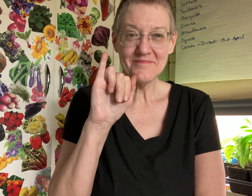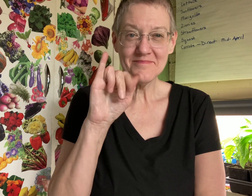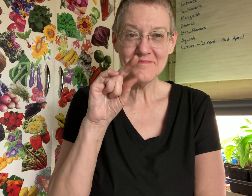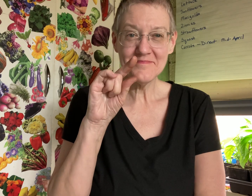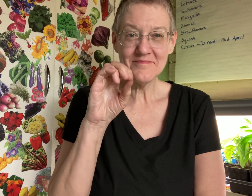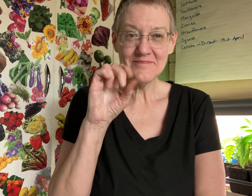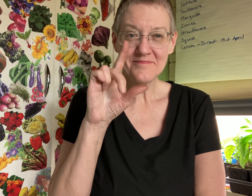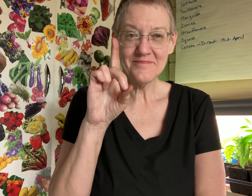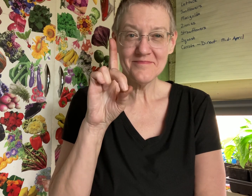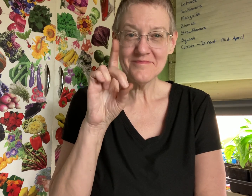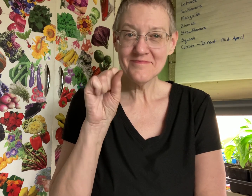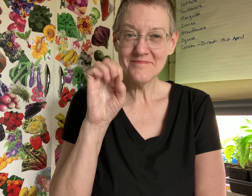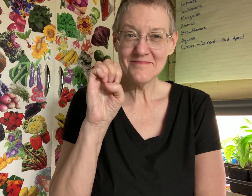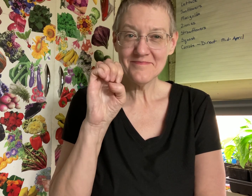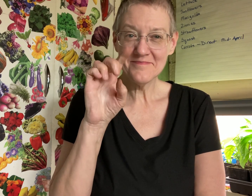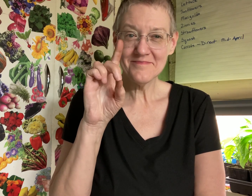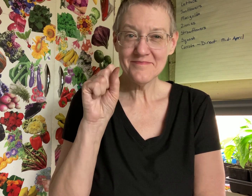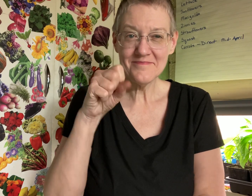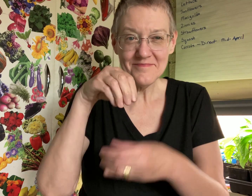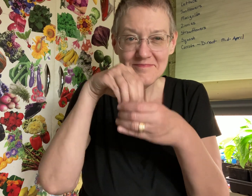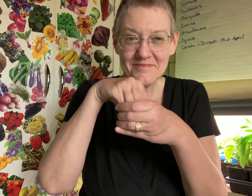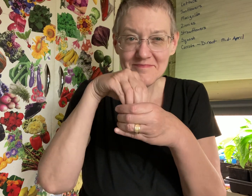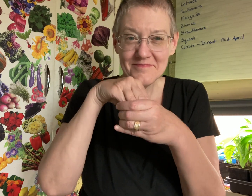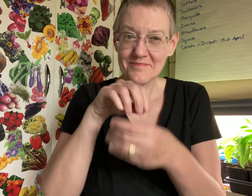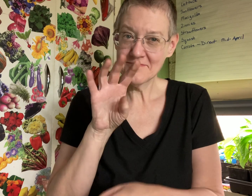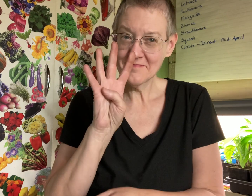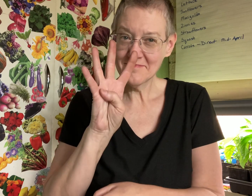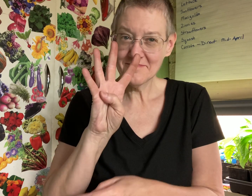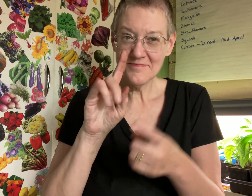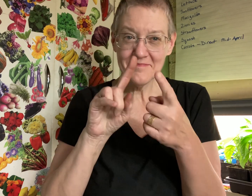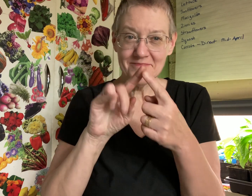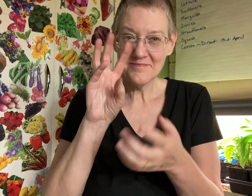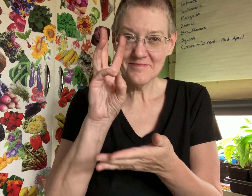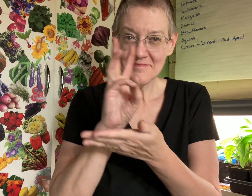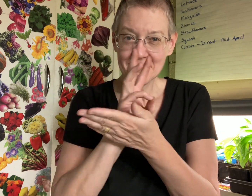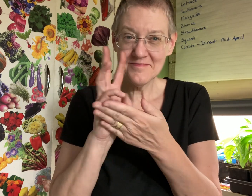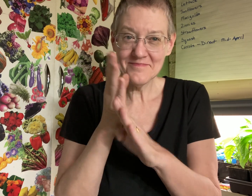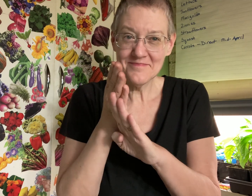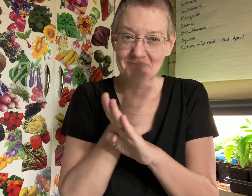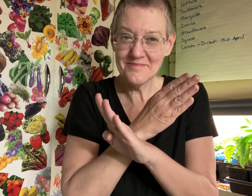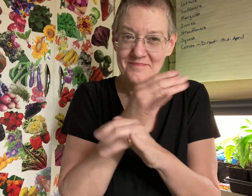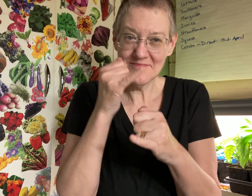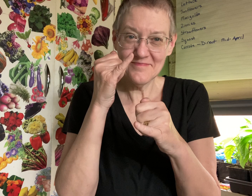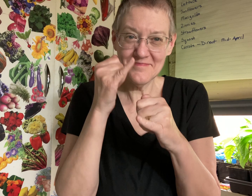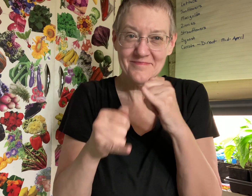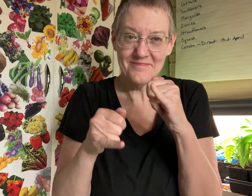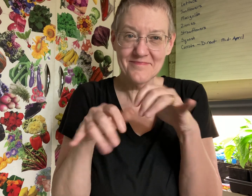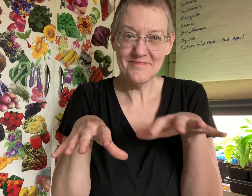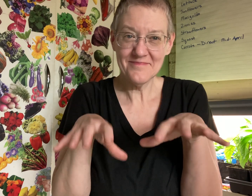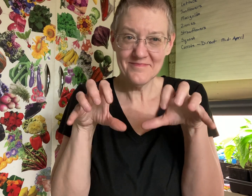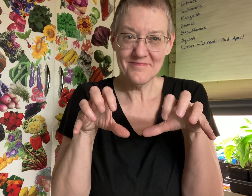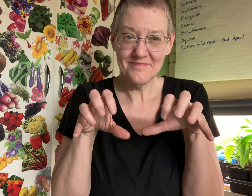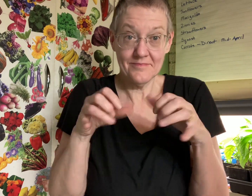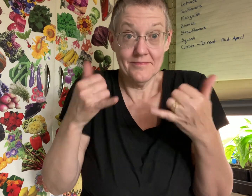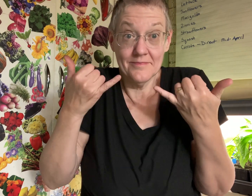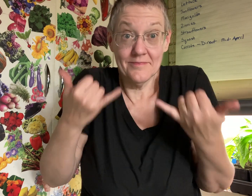Now start your marigold seeds indoors 4 to 6 weeks before the last